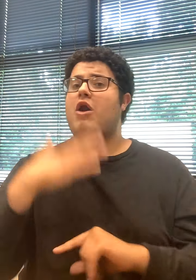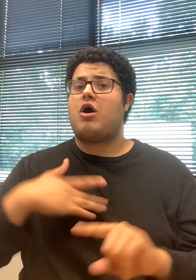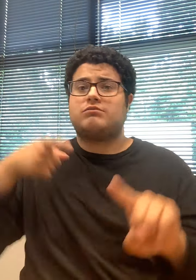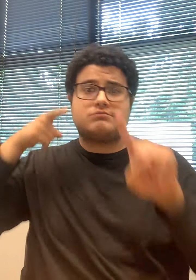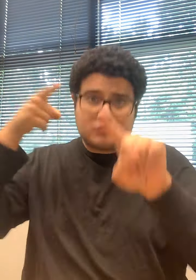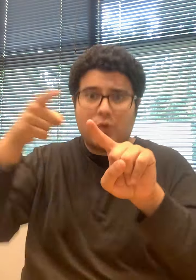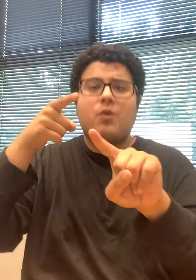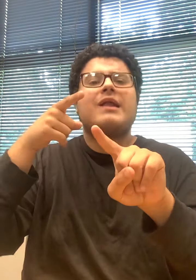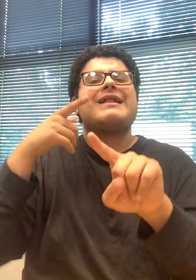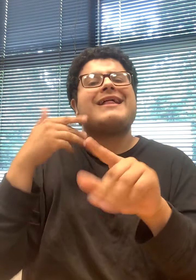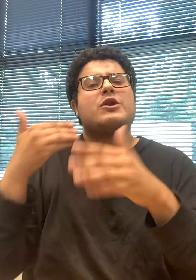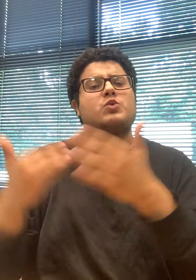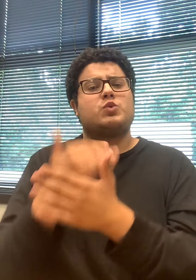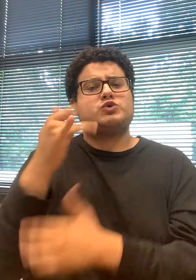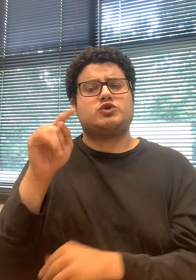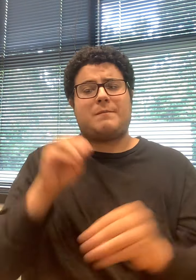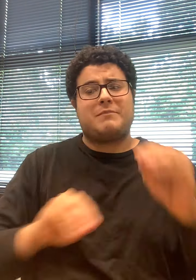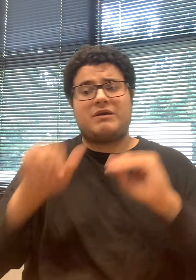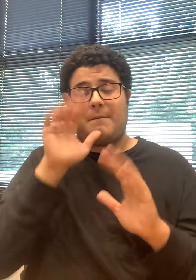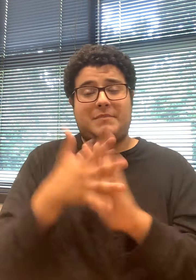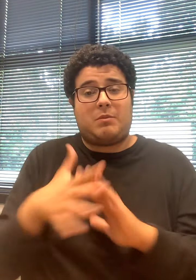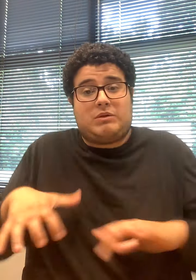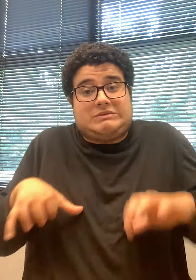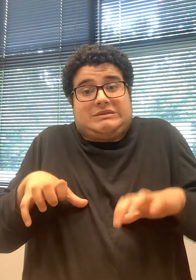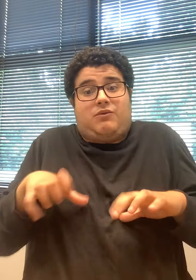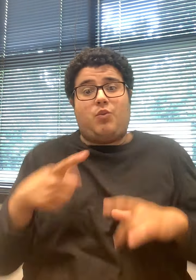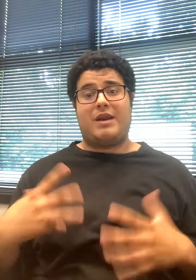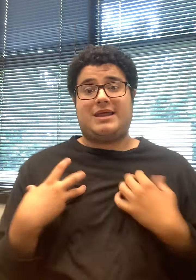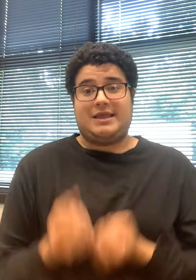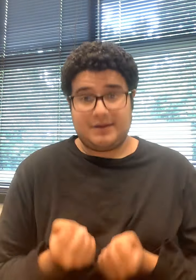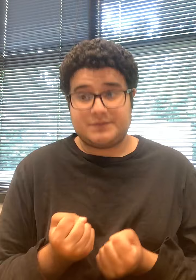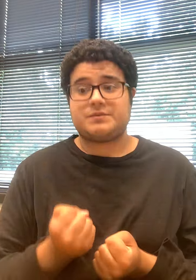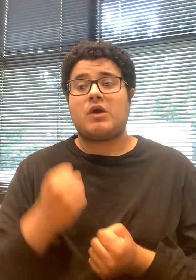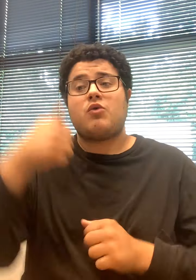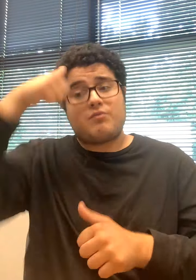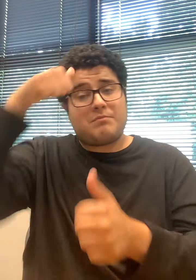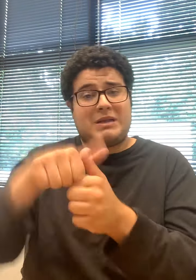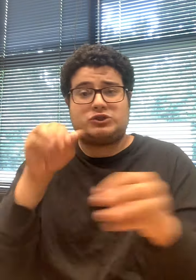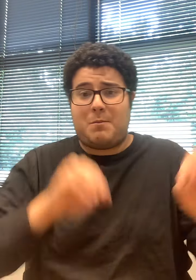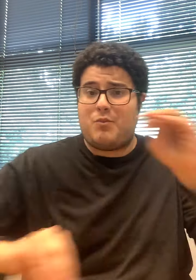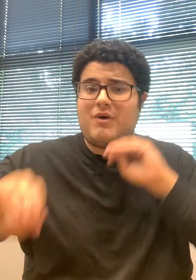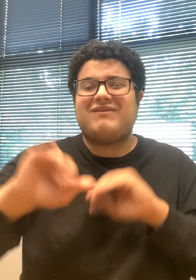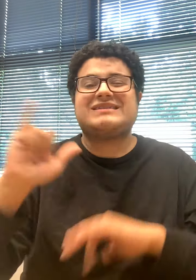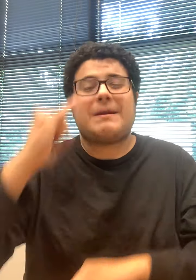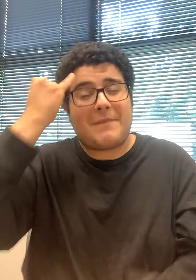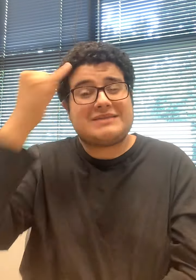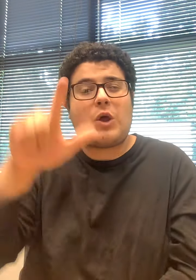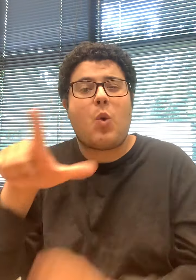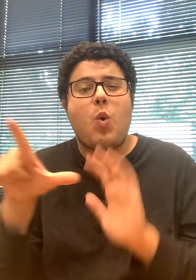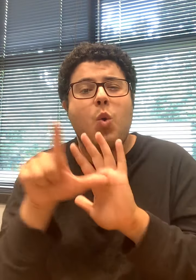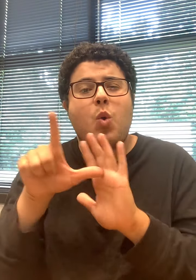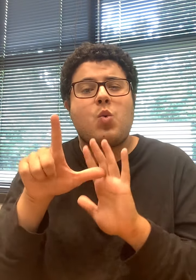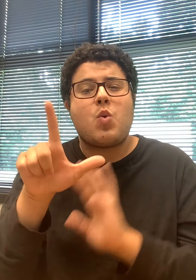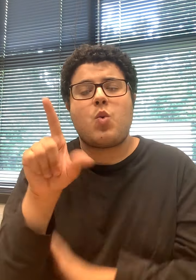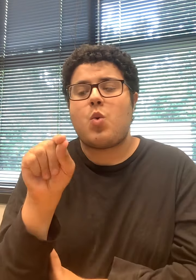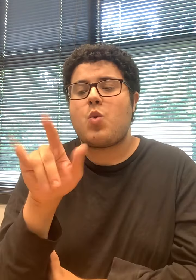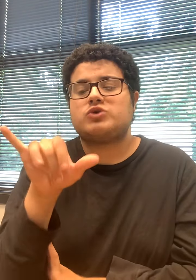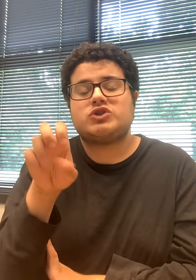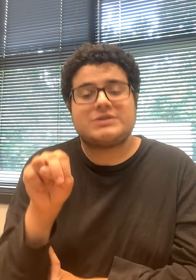to get your new joint moving so it doesn't stiffen up while it's healing. So remember, motion is lotion. We encourage exercises